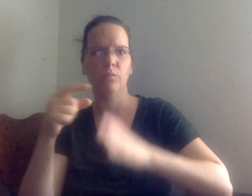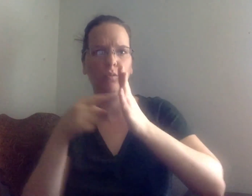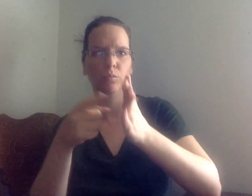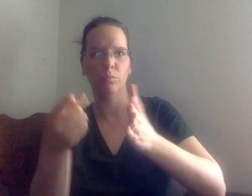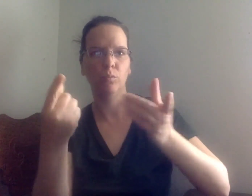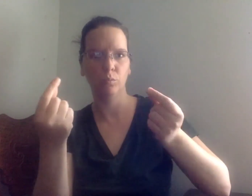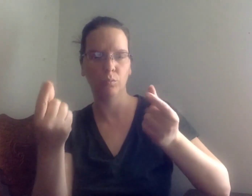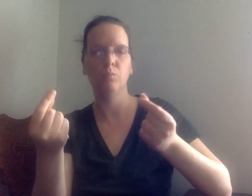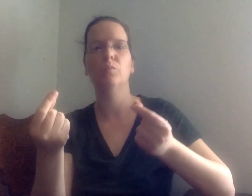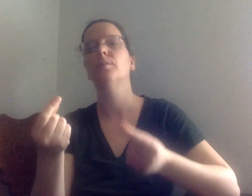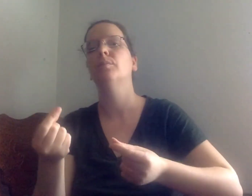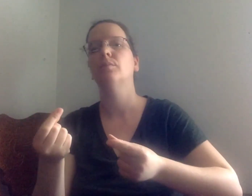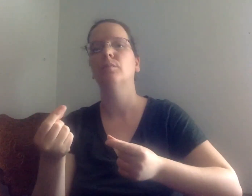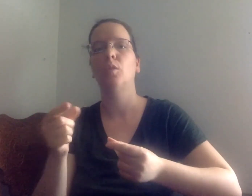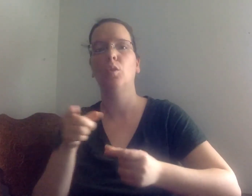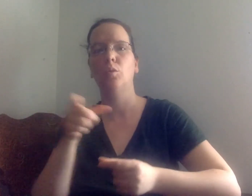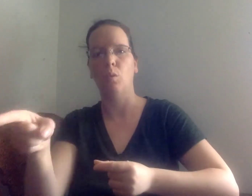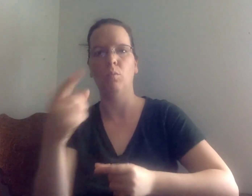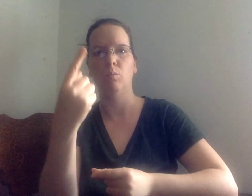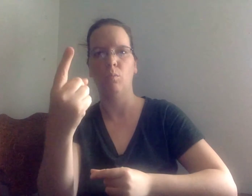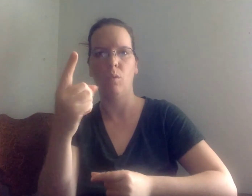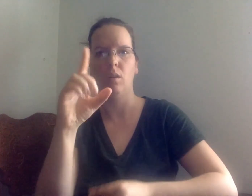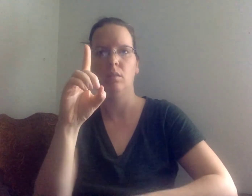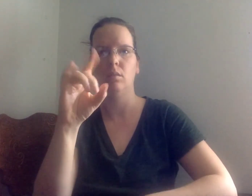actions that show what you're doing,